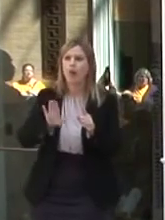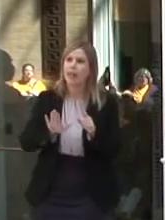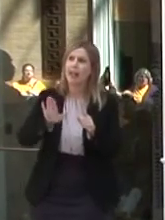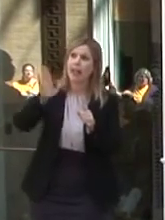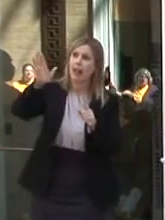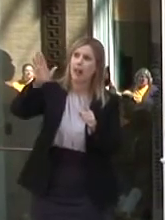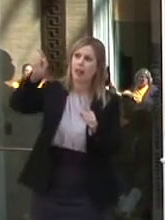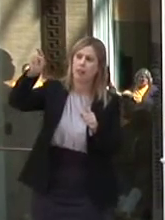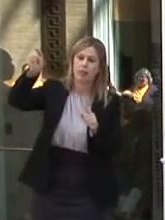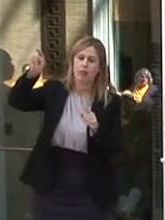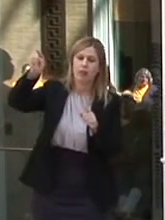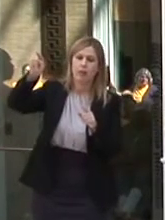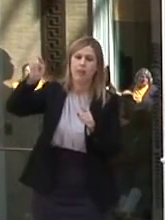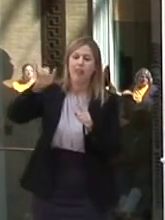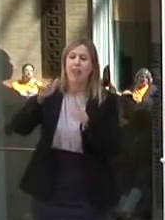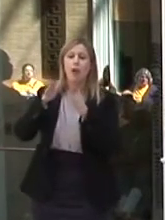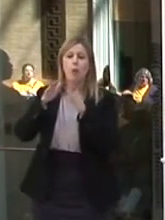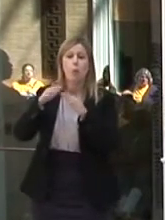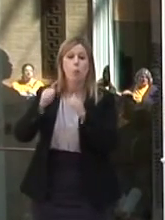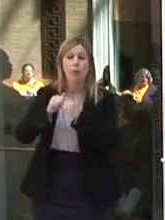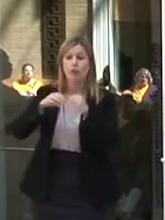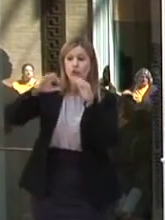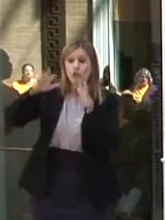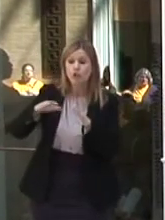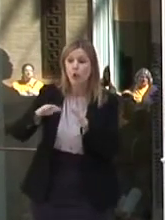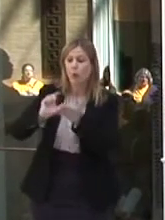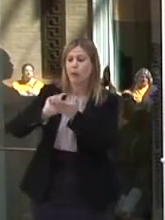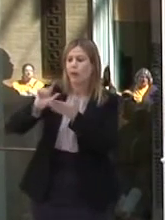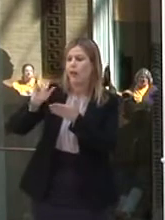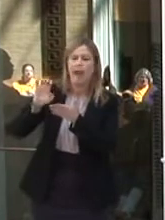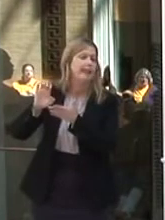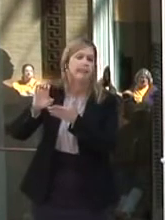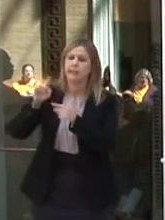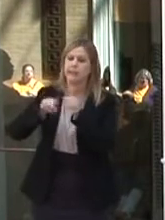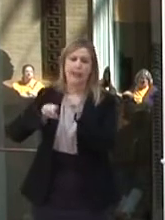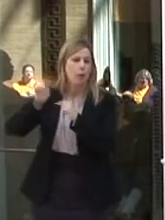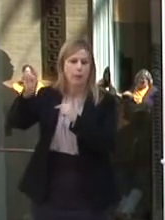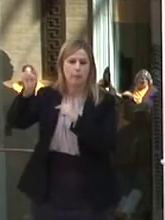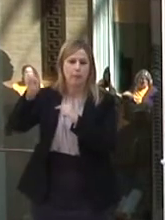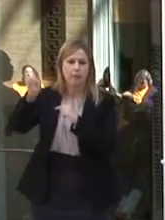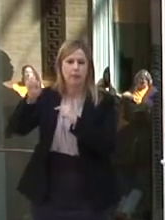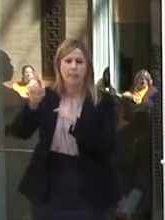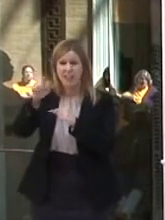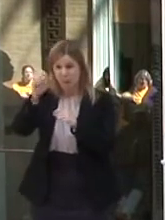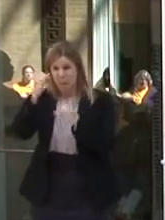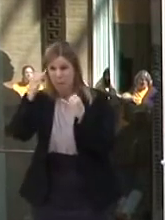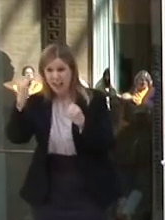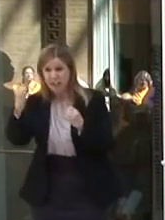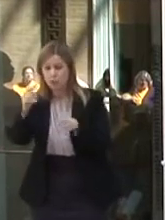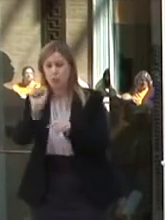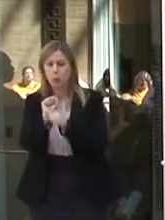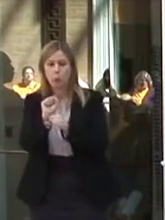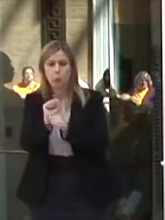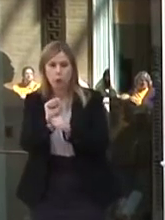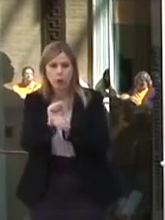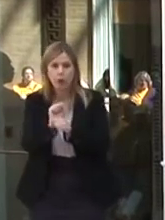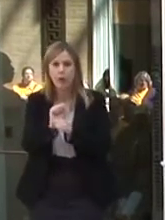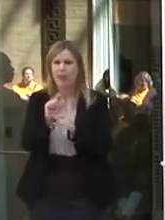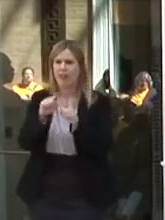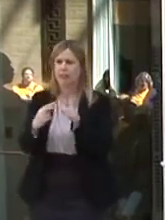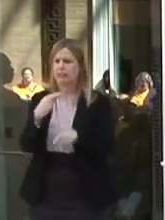road becomes almost impassable in the snow or ice. What other job requires you to stay until other staff can relieve